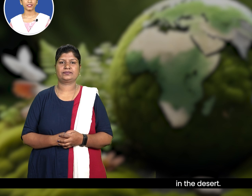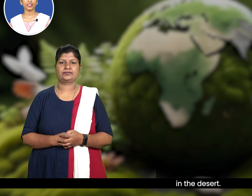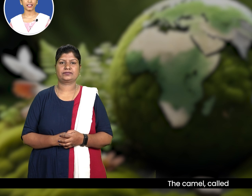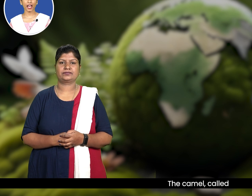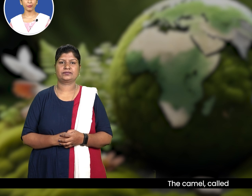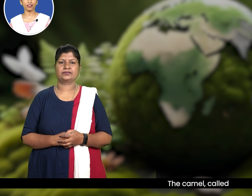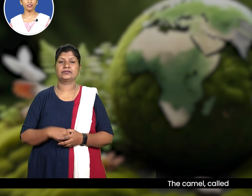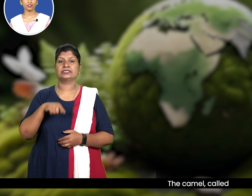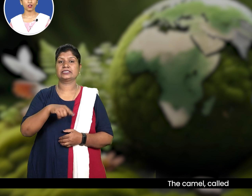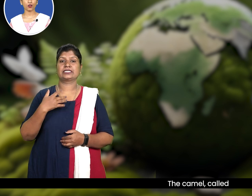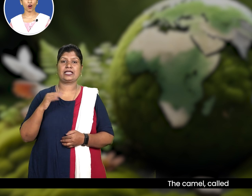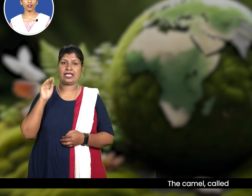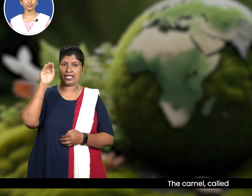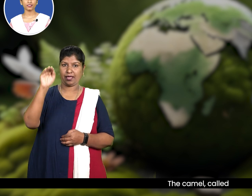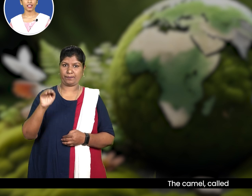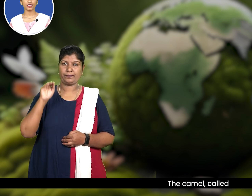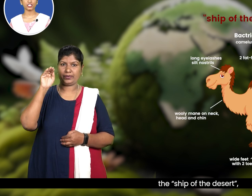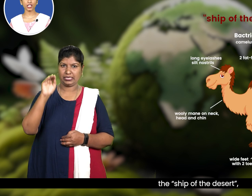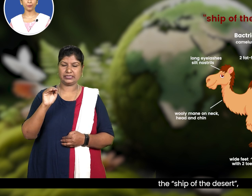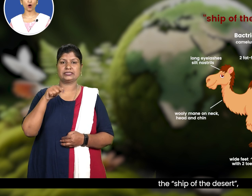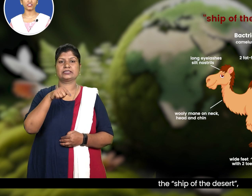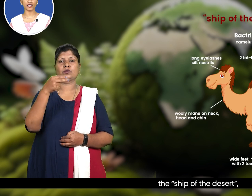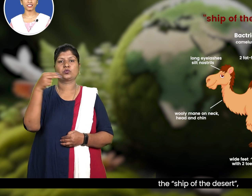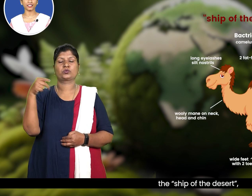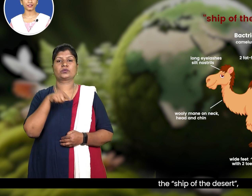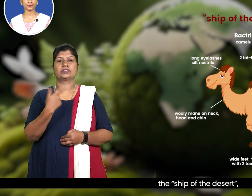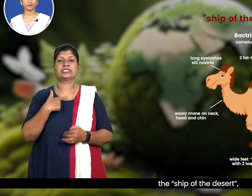The camel, called the sheep of the desert,